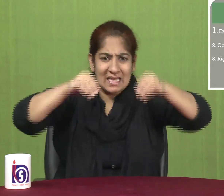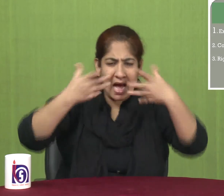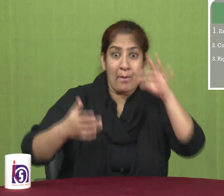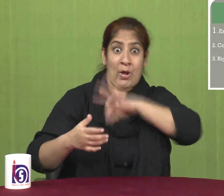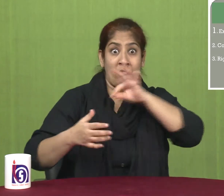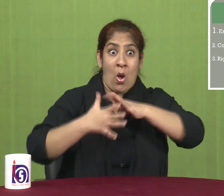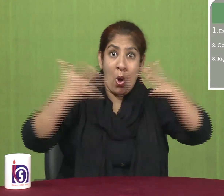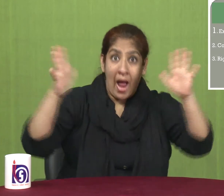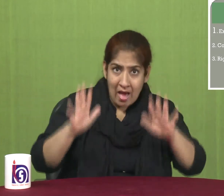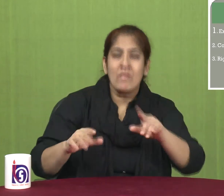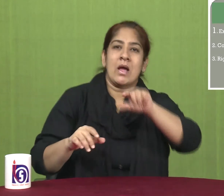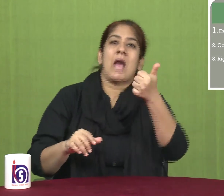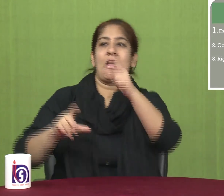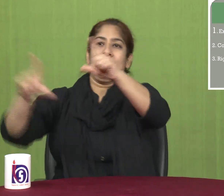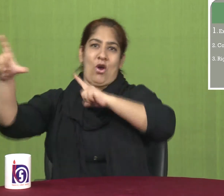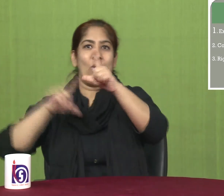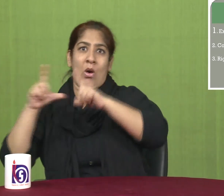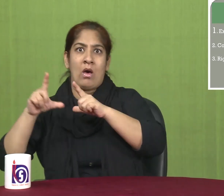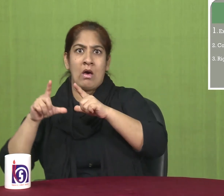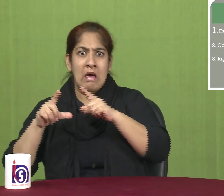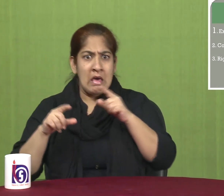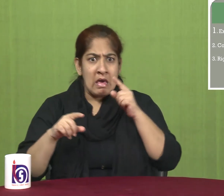about the expected earnings.